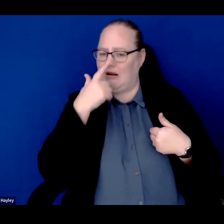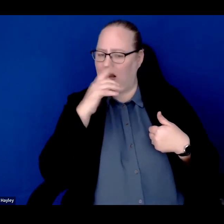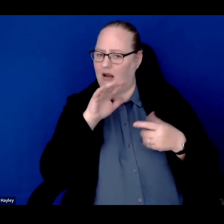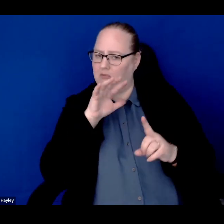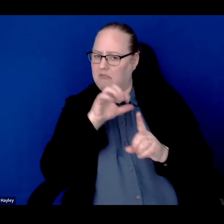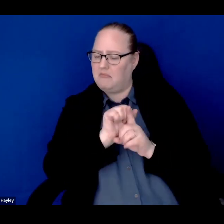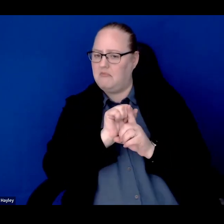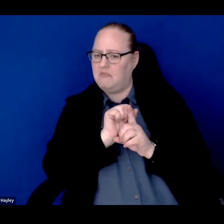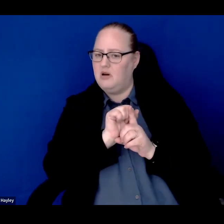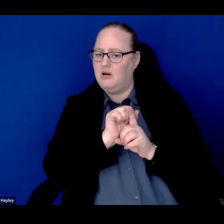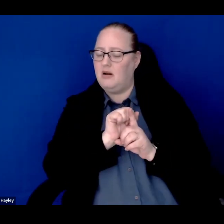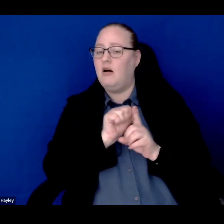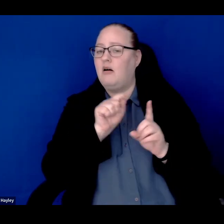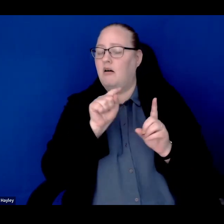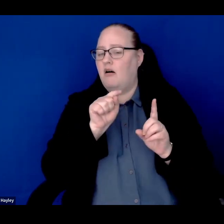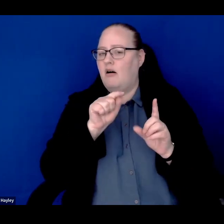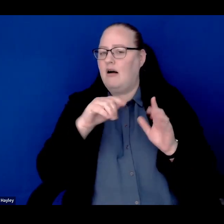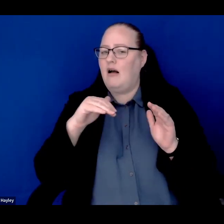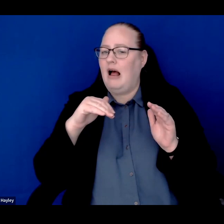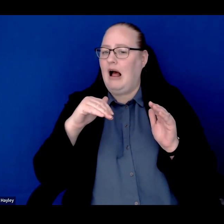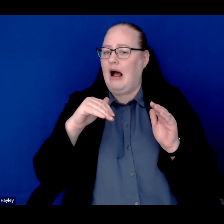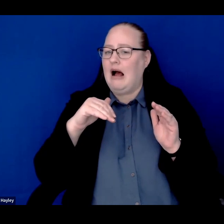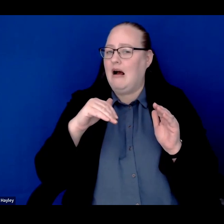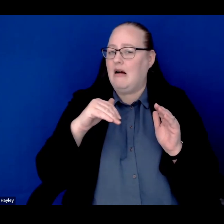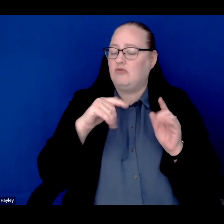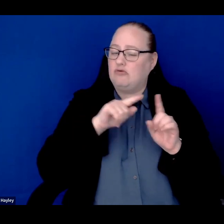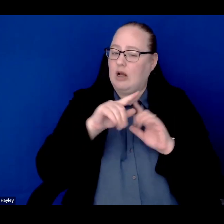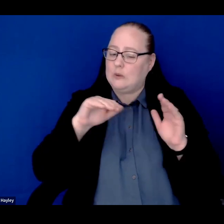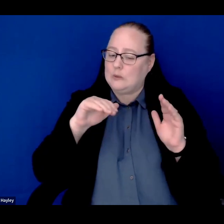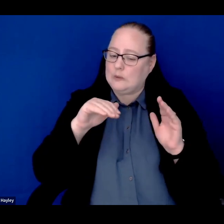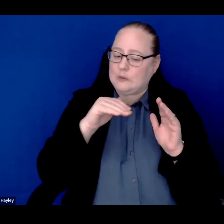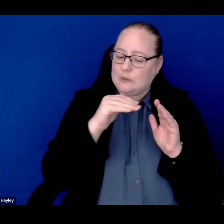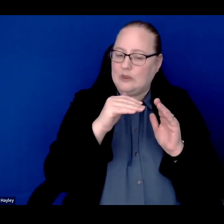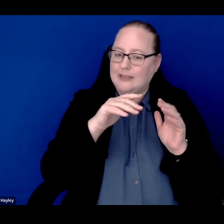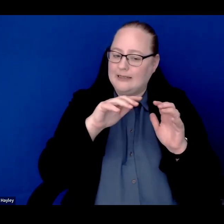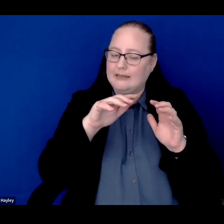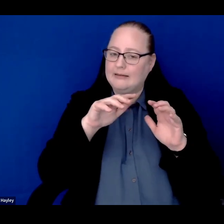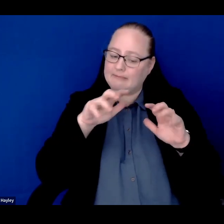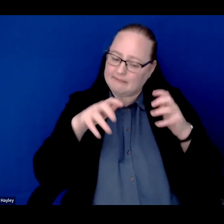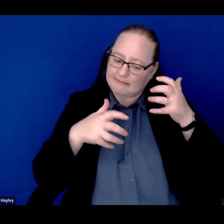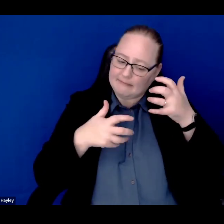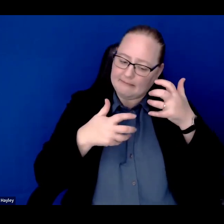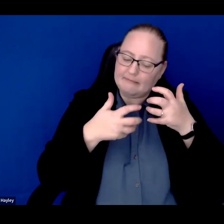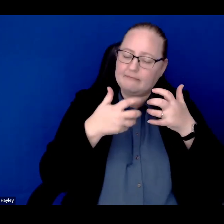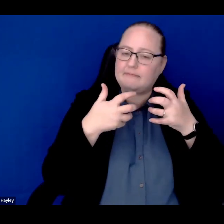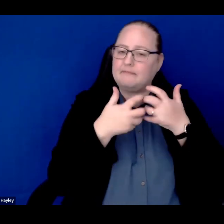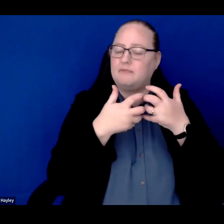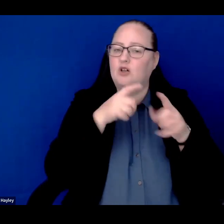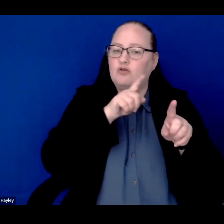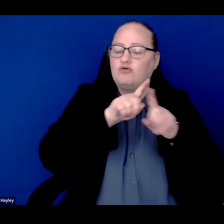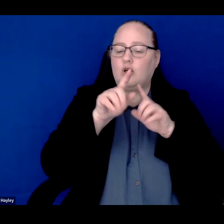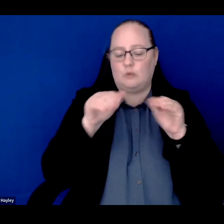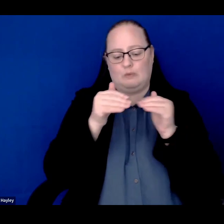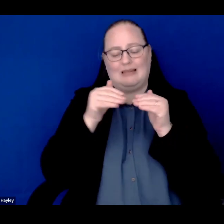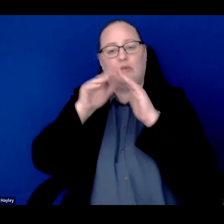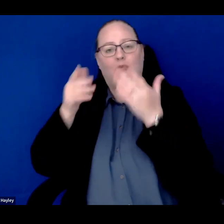on this goal that we do need to reduce resource use to come back within planetary boundaries. But of course,